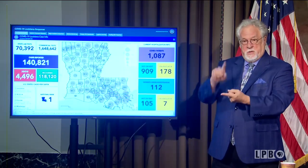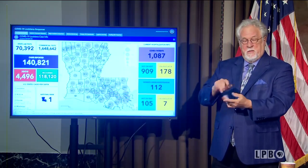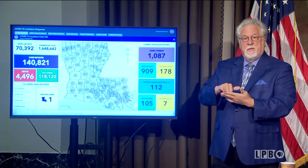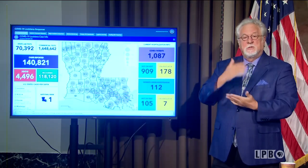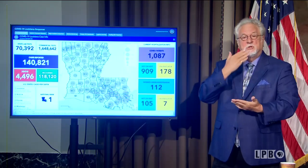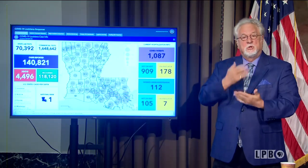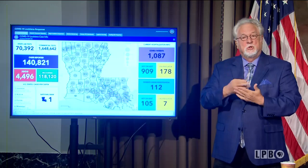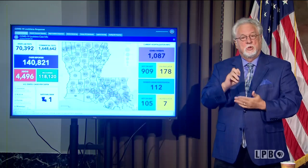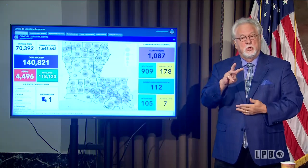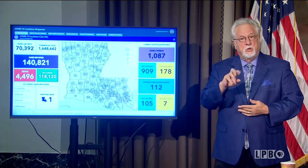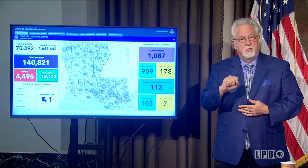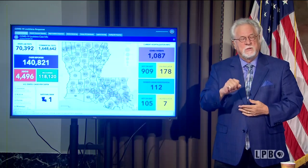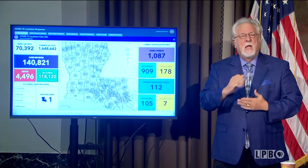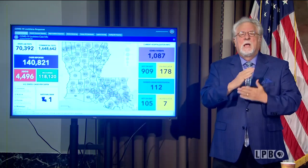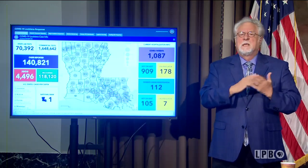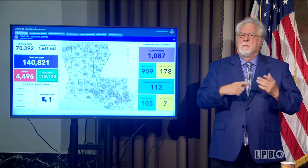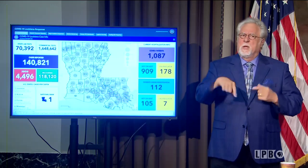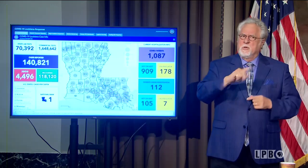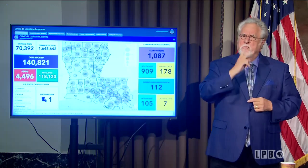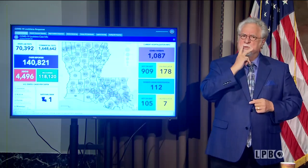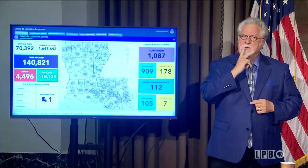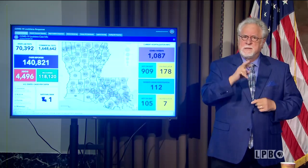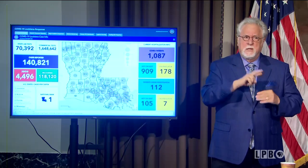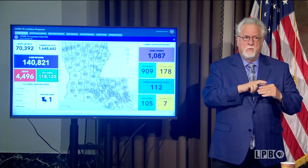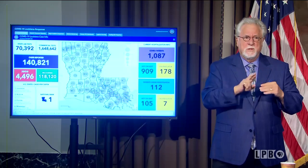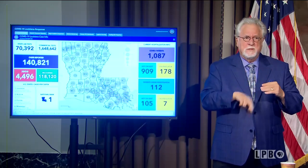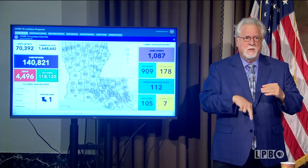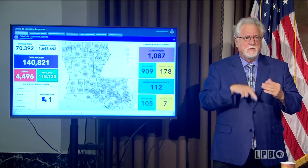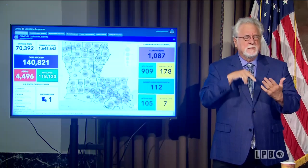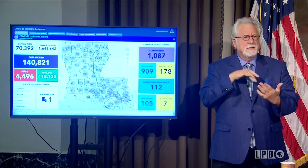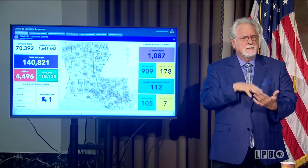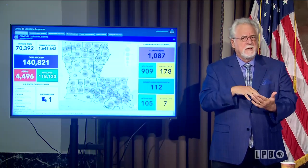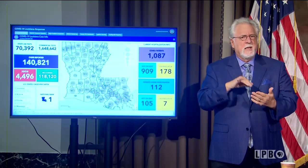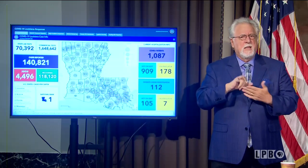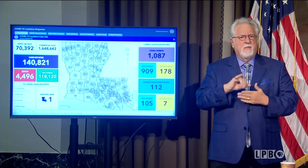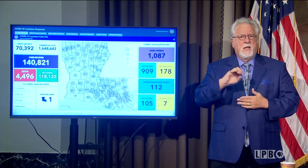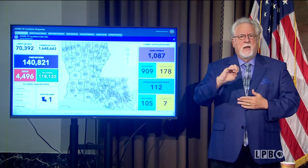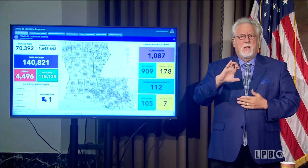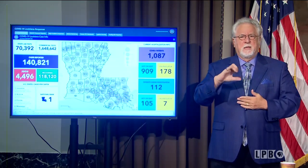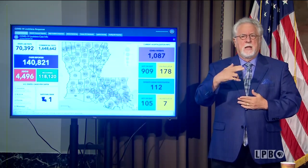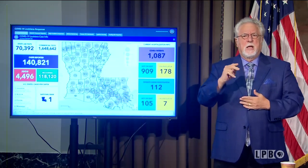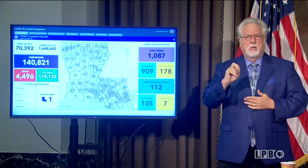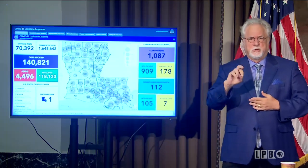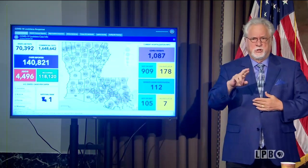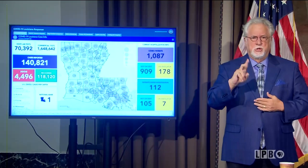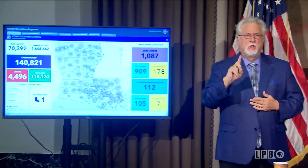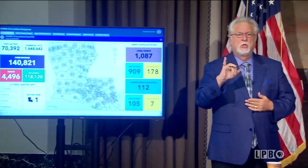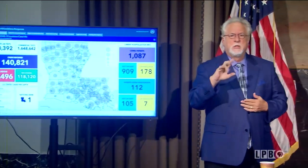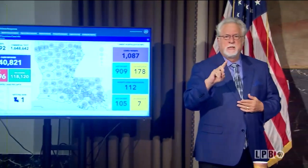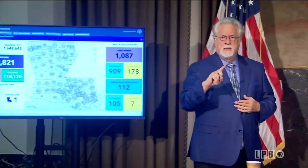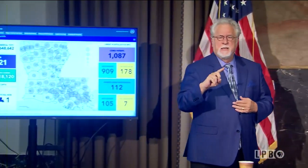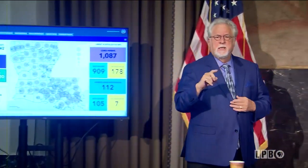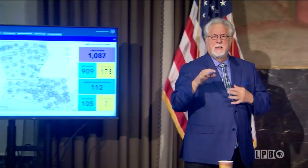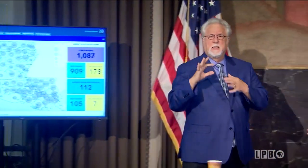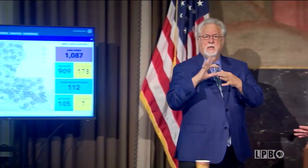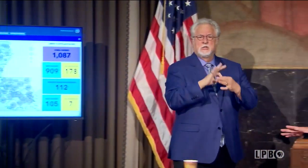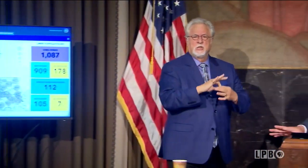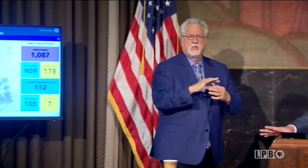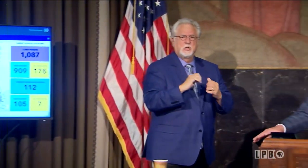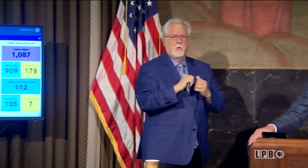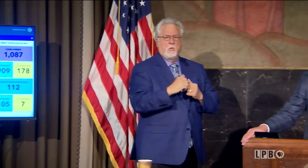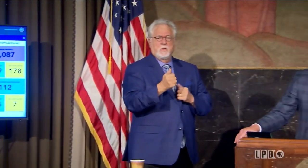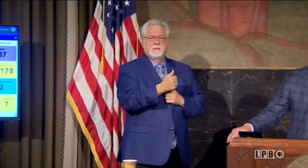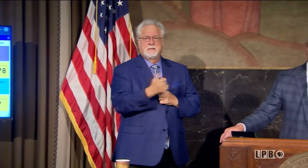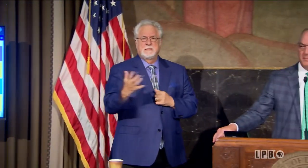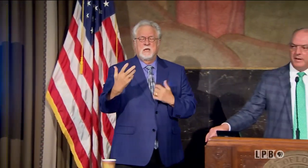news. Some of you may have seen the results of a study that Oxner did in conjunction with